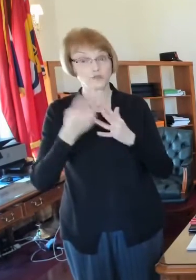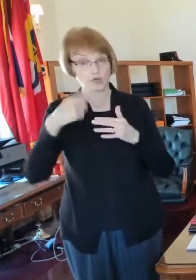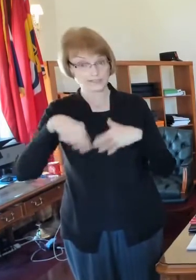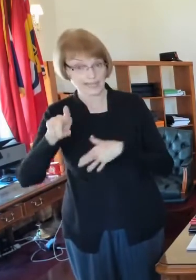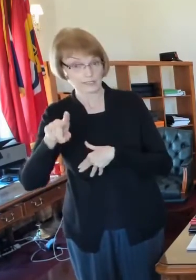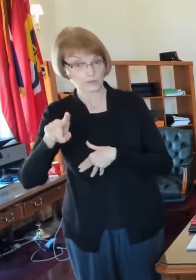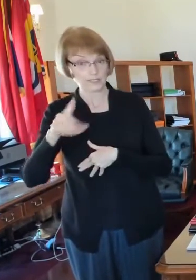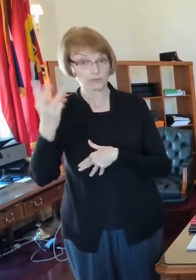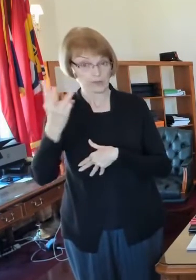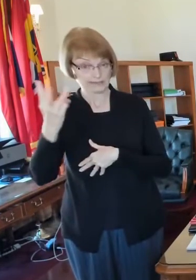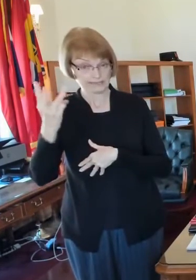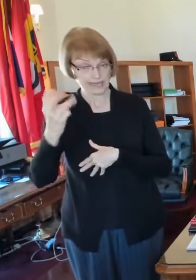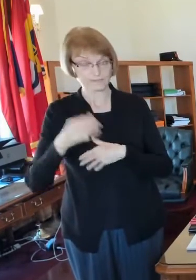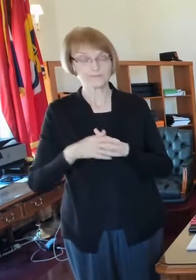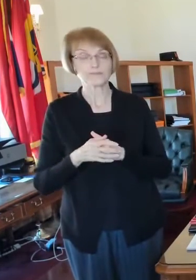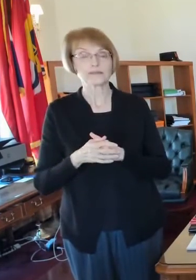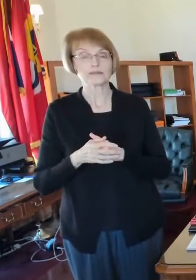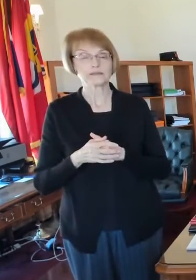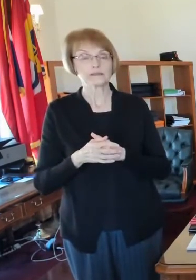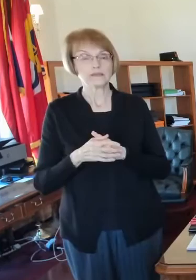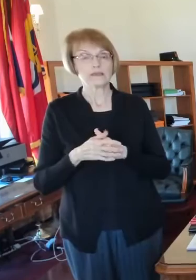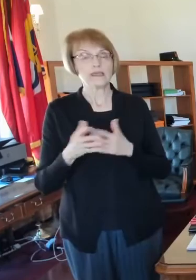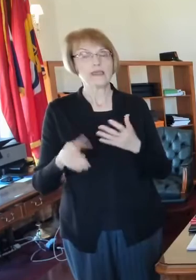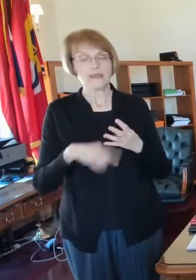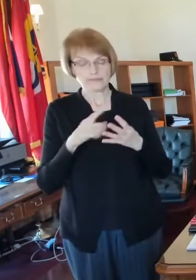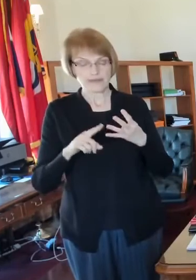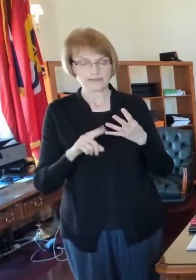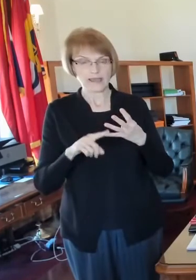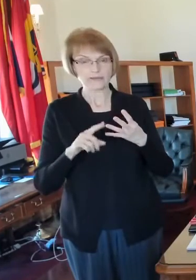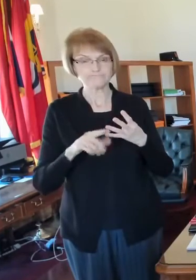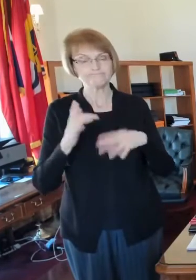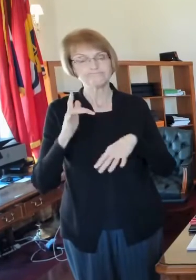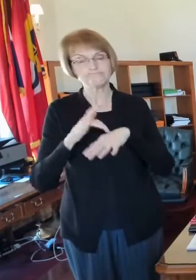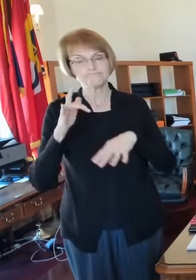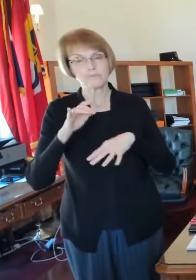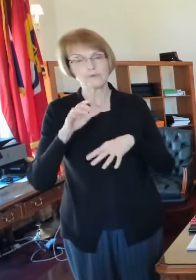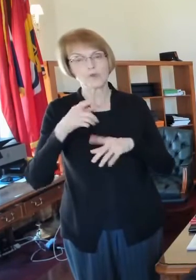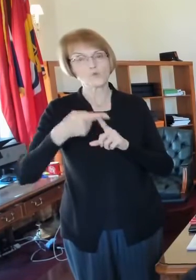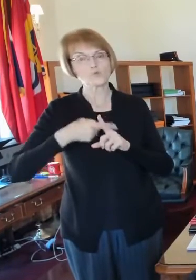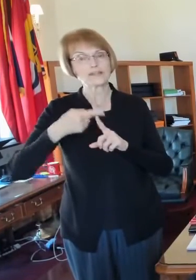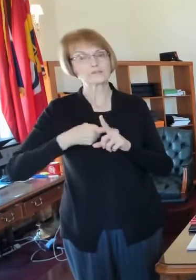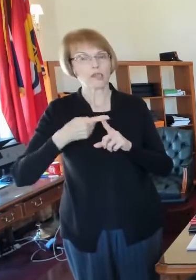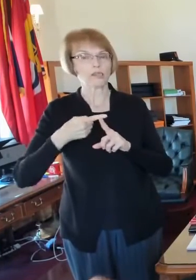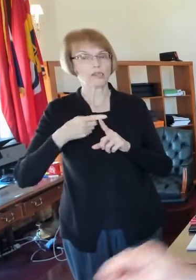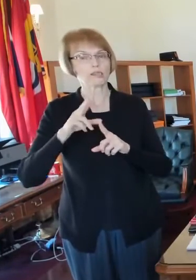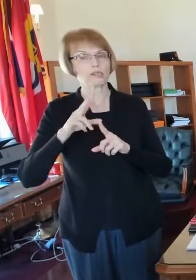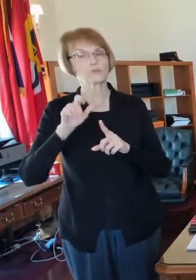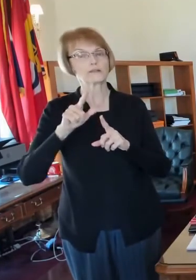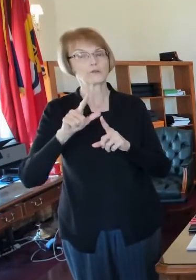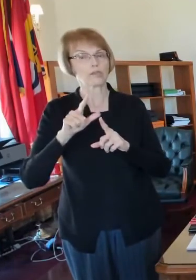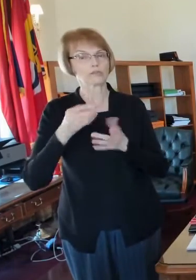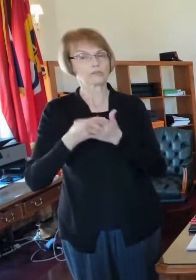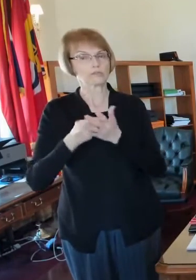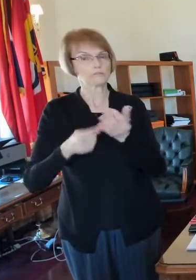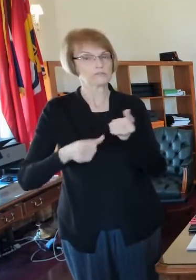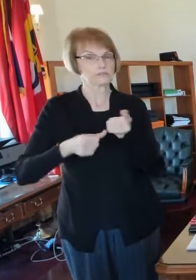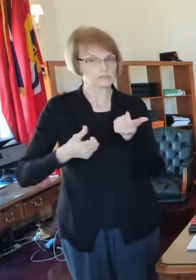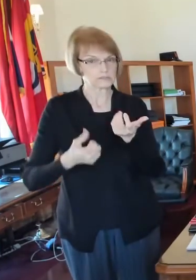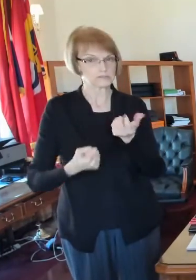week, next Wednesday. And then we want to talk just a little bit about rental assistance. So I'm going to go quickly here.